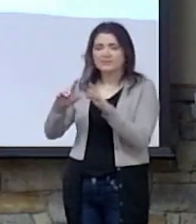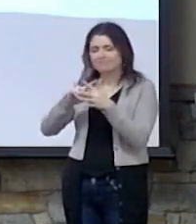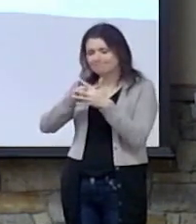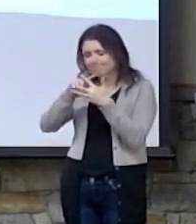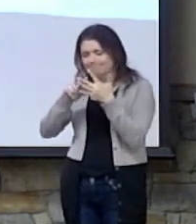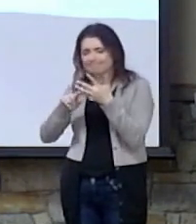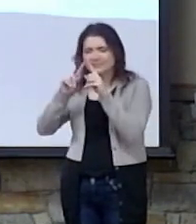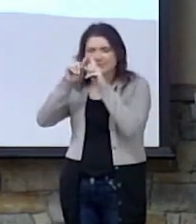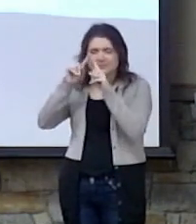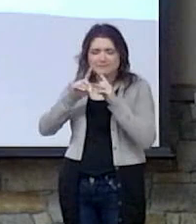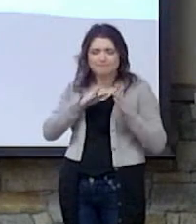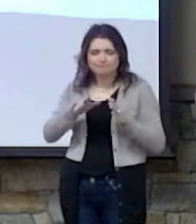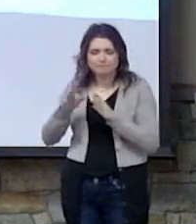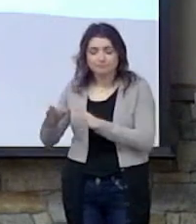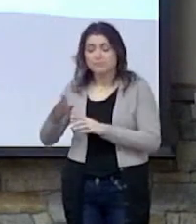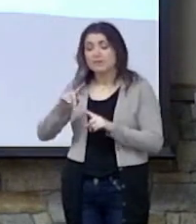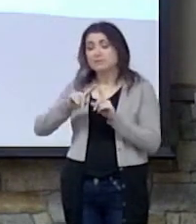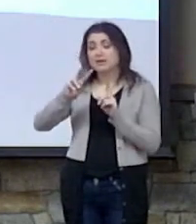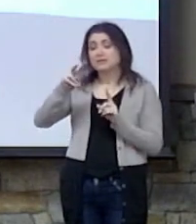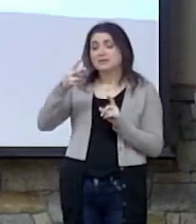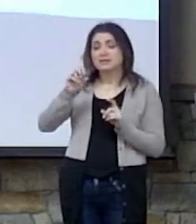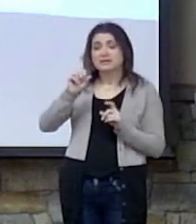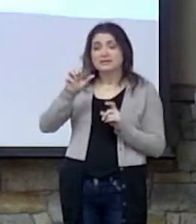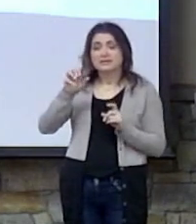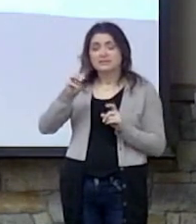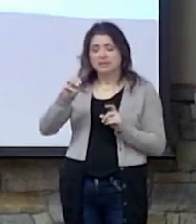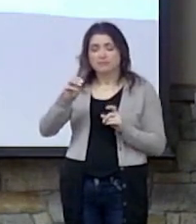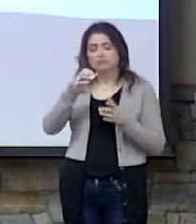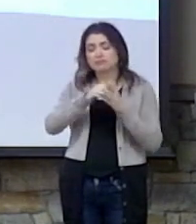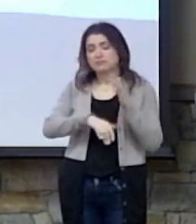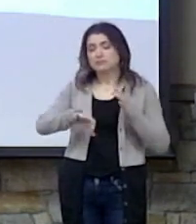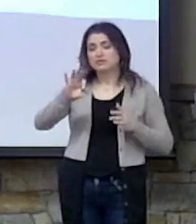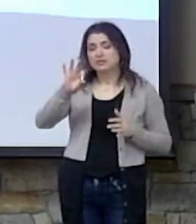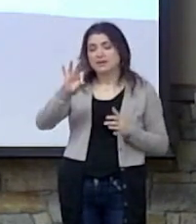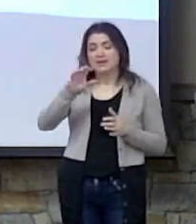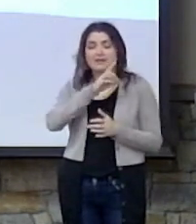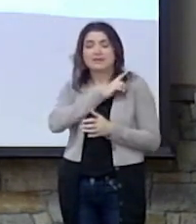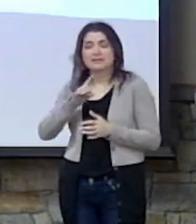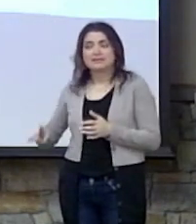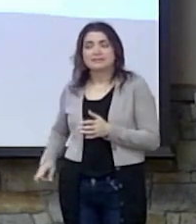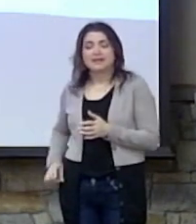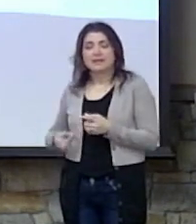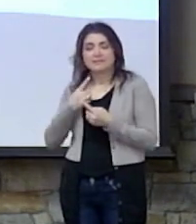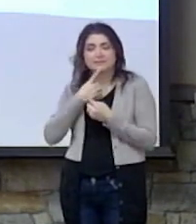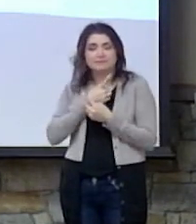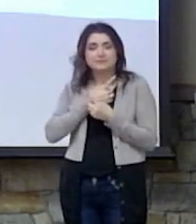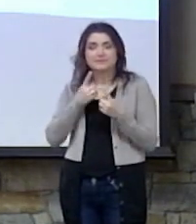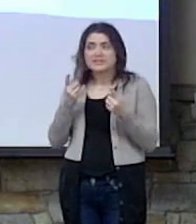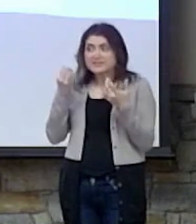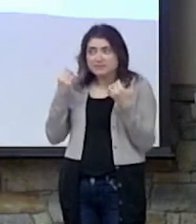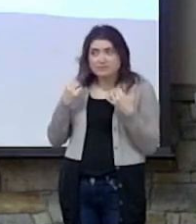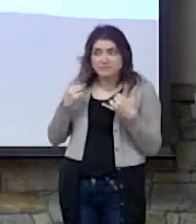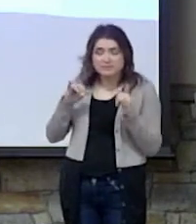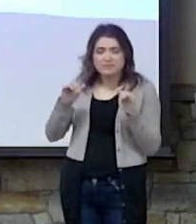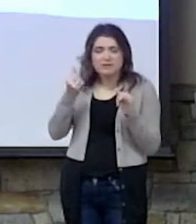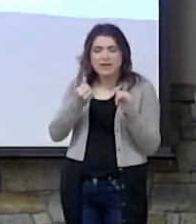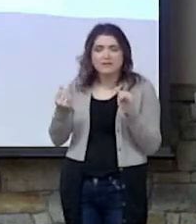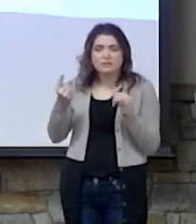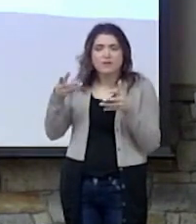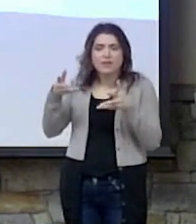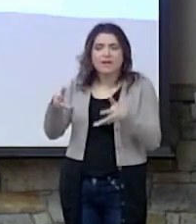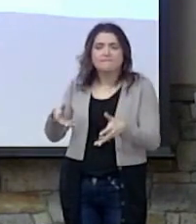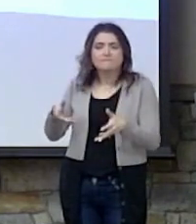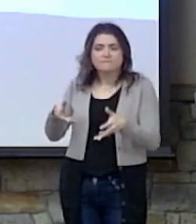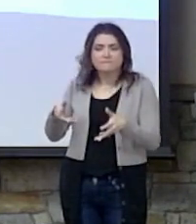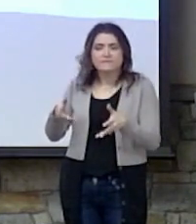2 Samuel chapter 9, beginning in verse 1, David said, "Is there still anyone left of